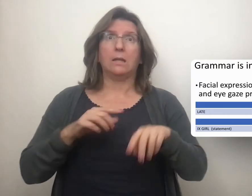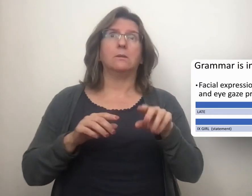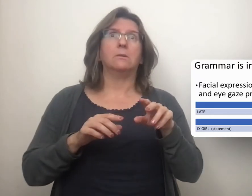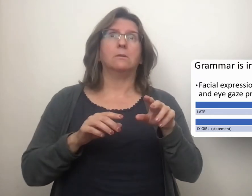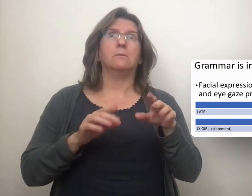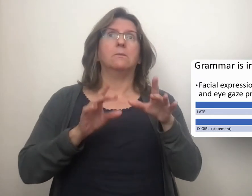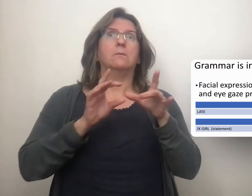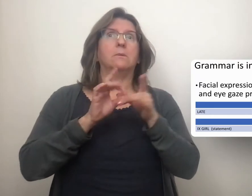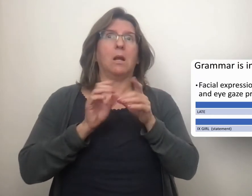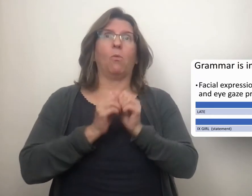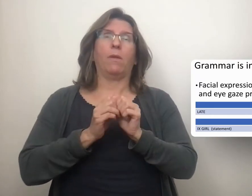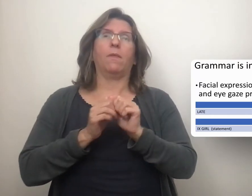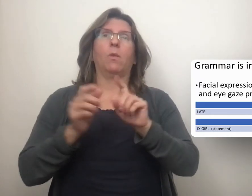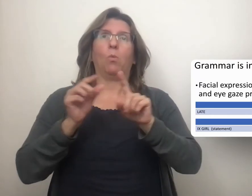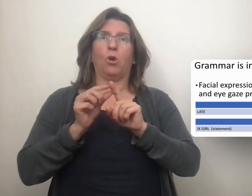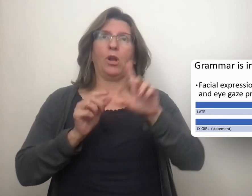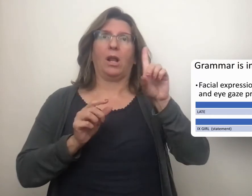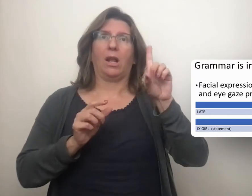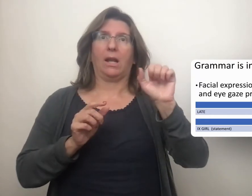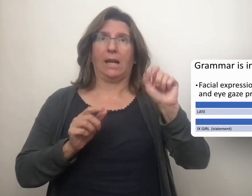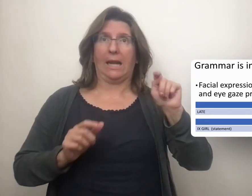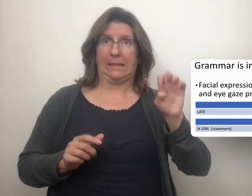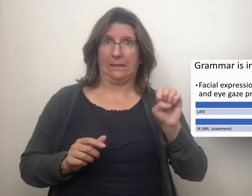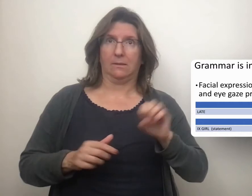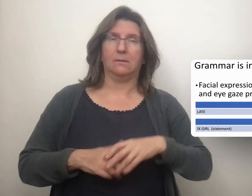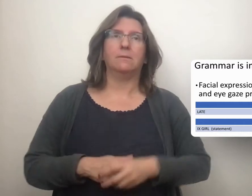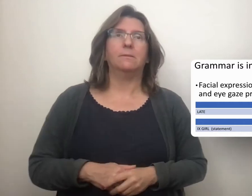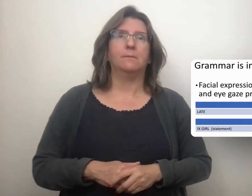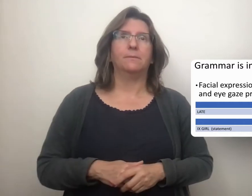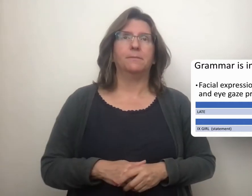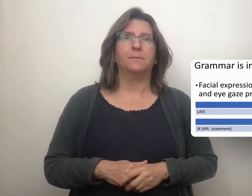I'll demonstrate two signs that are glossed as late.